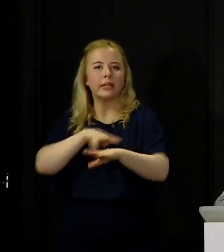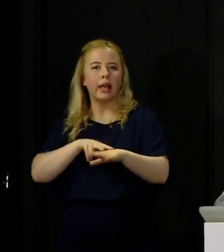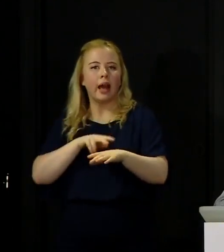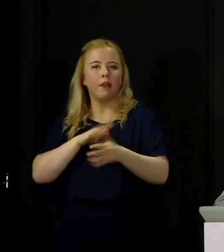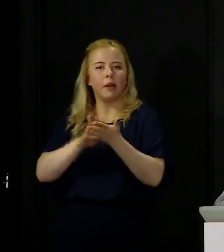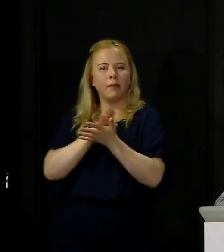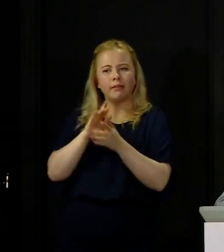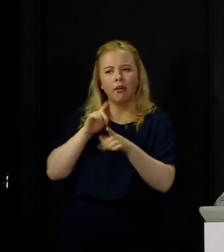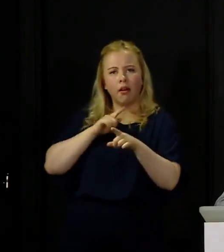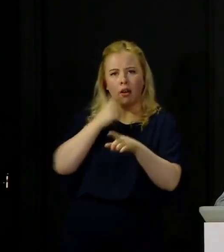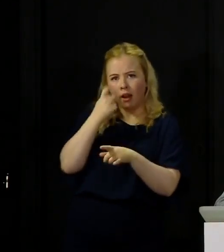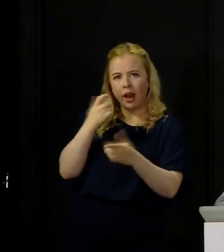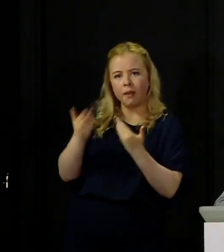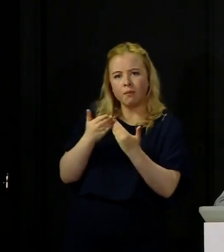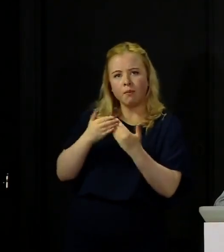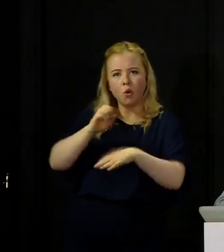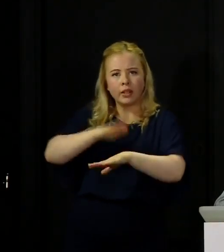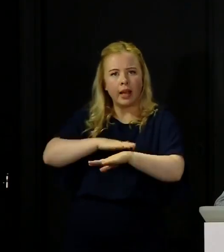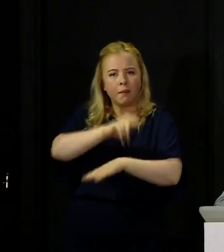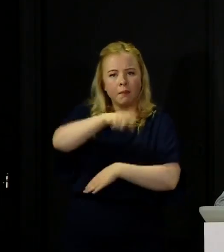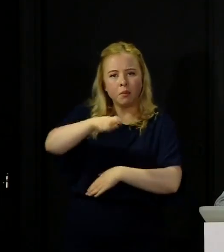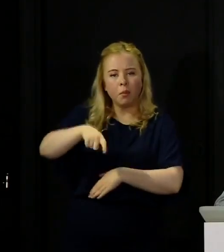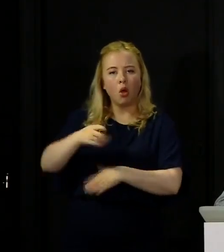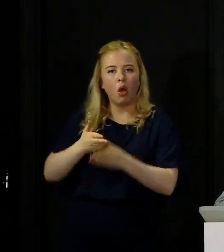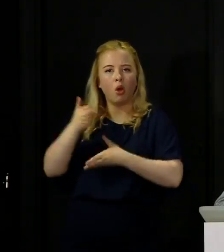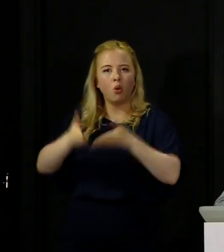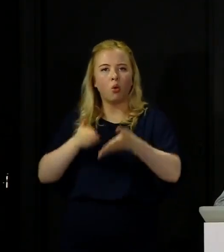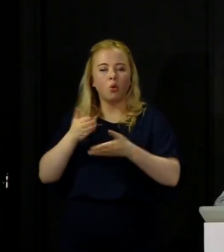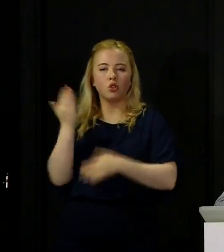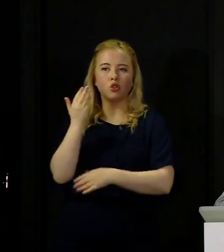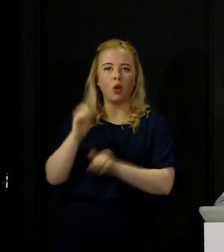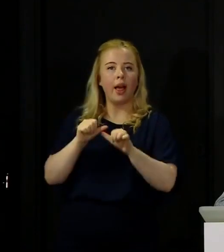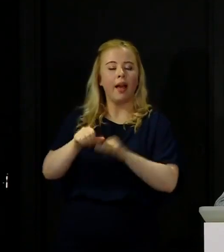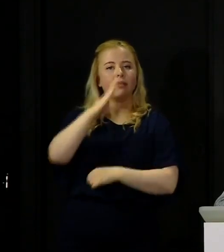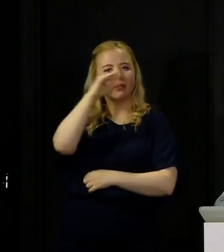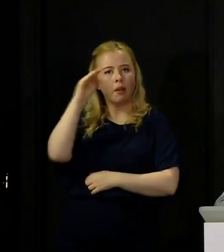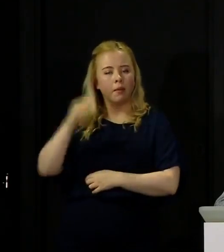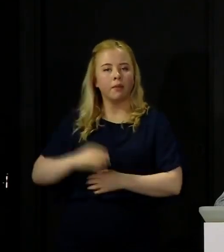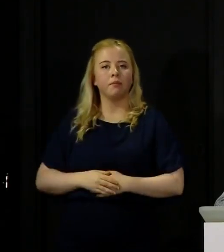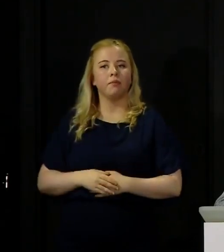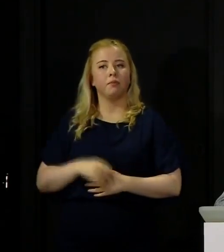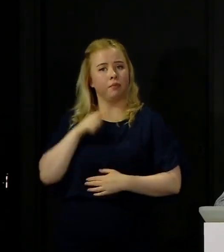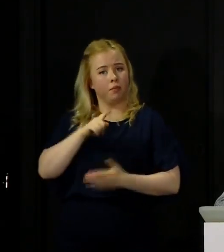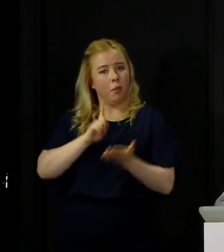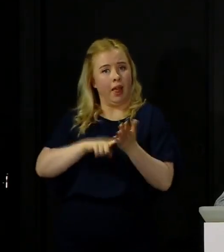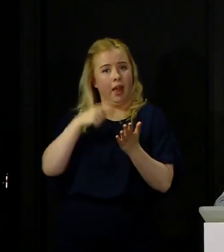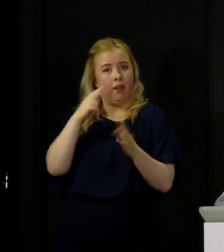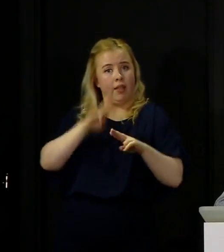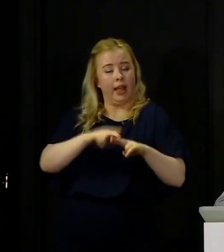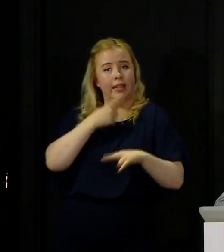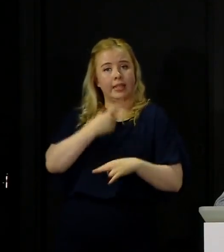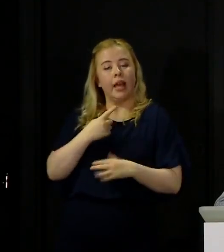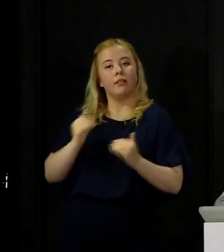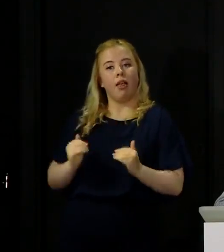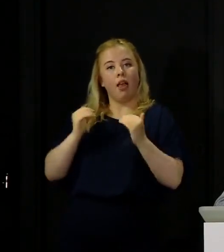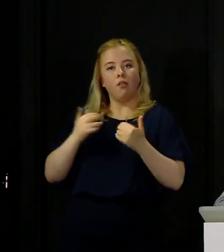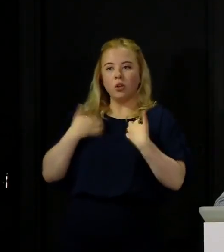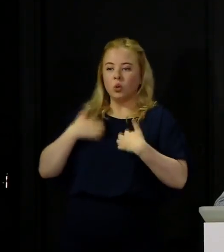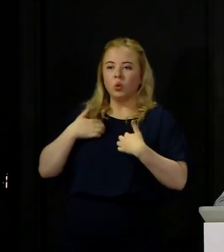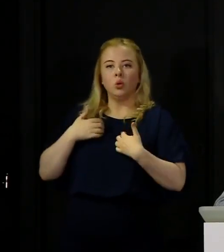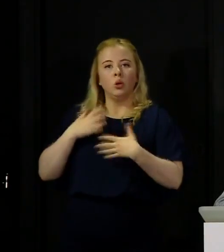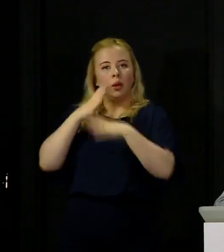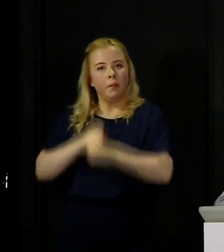amount of time that pupils can spend in the school environment after the summer. He says the level of enthusiasm and commitment that should be